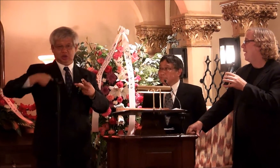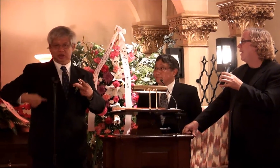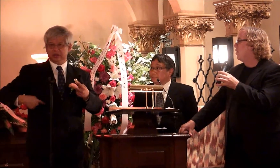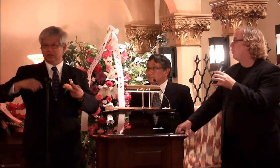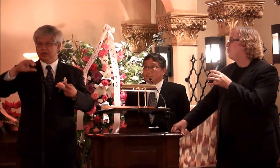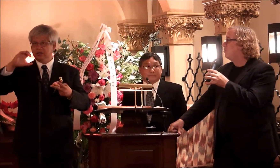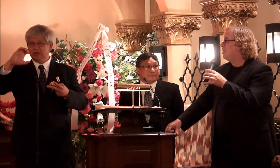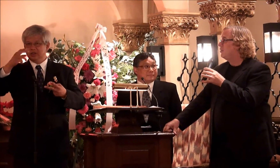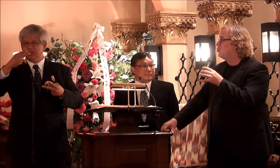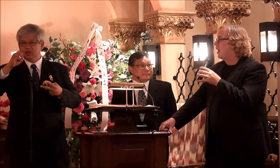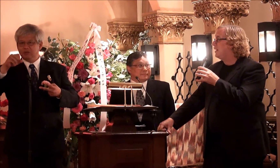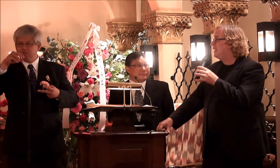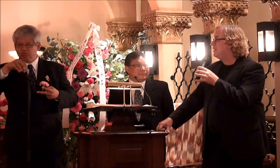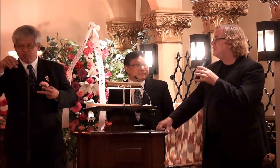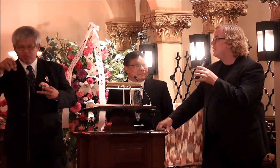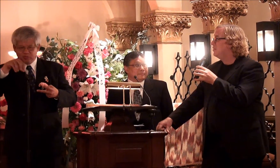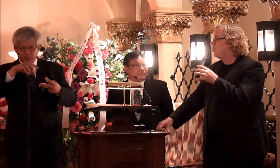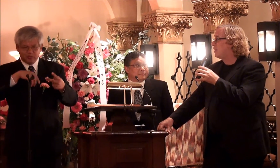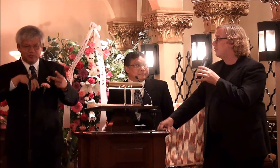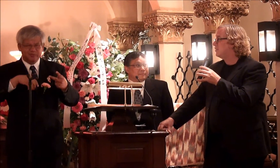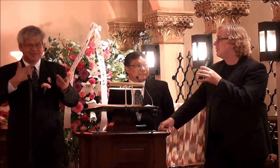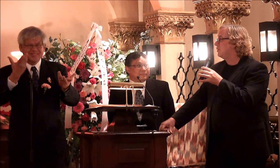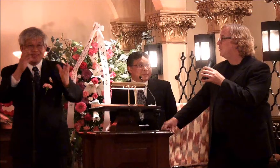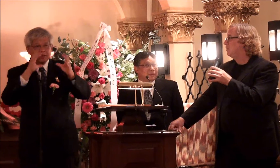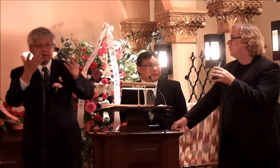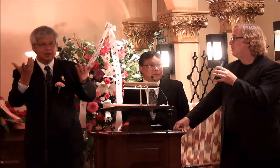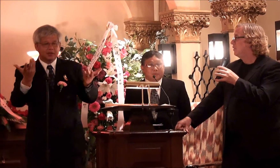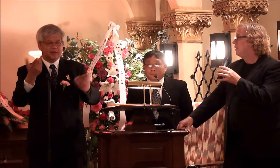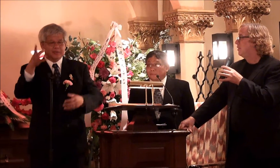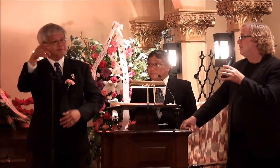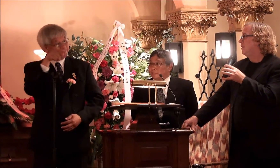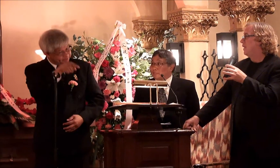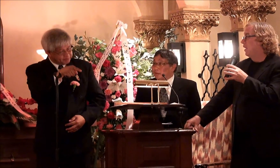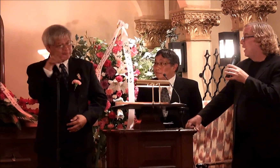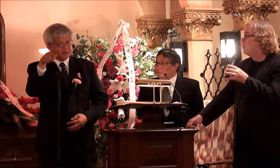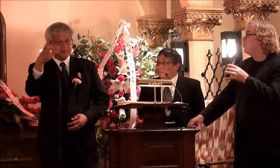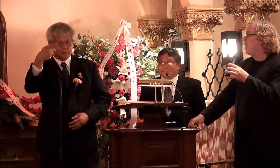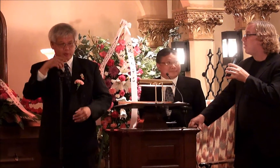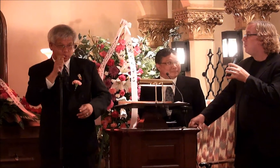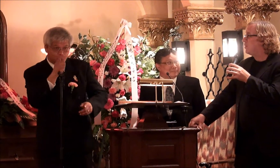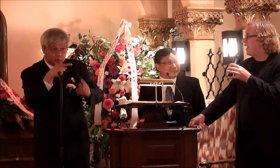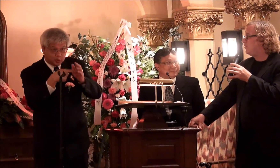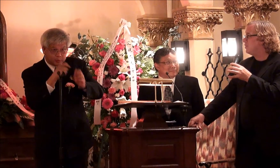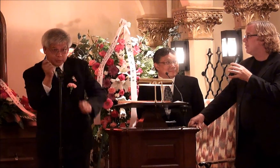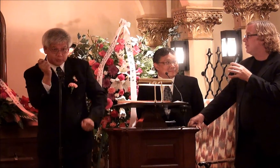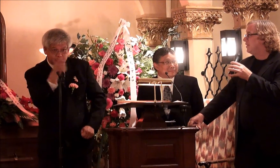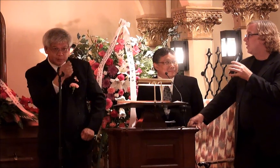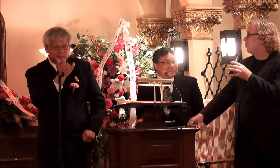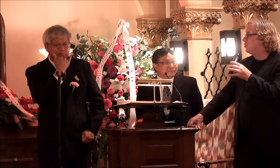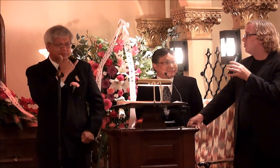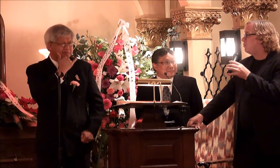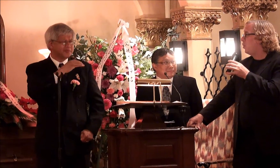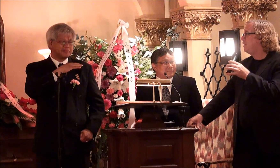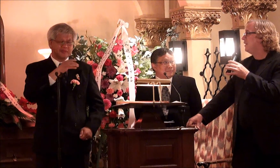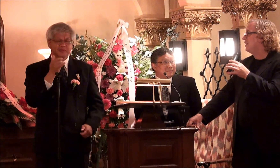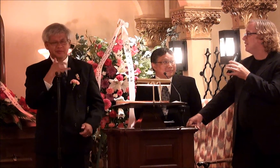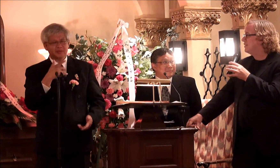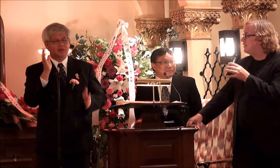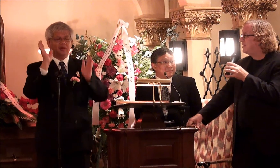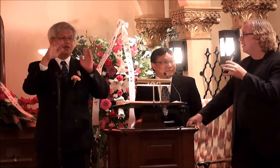and also Chinese checkers. Even without communication, he would use pointing and